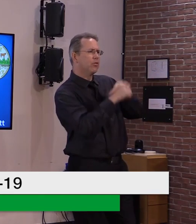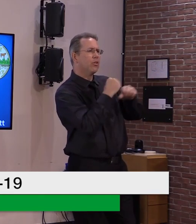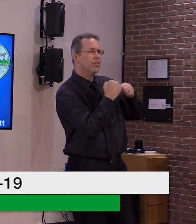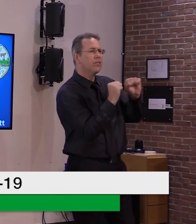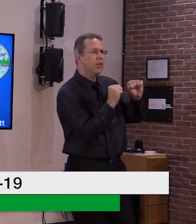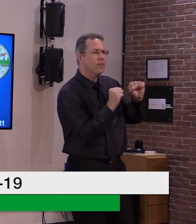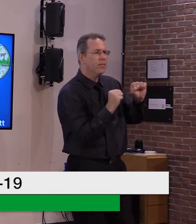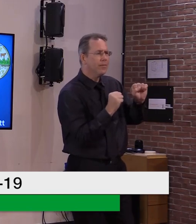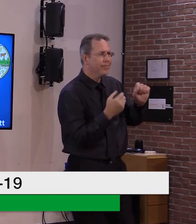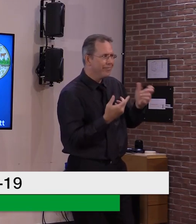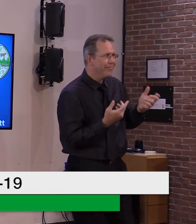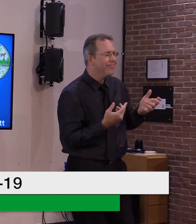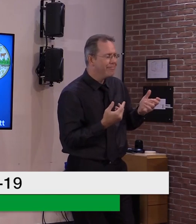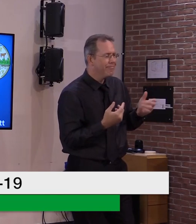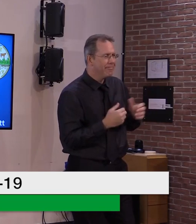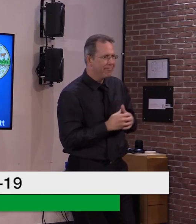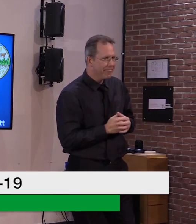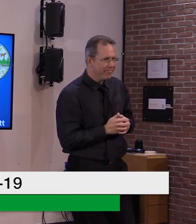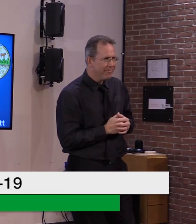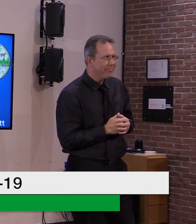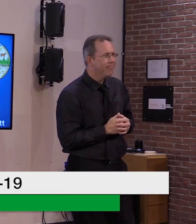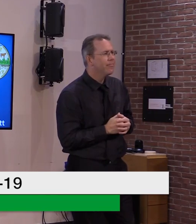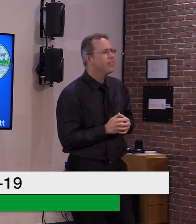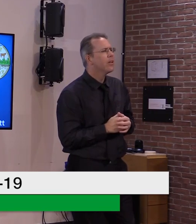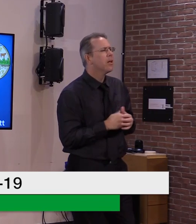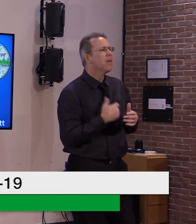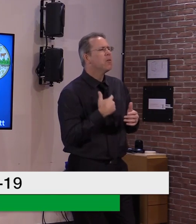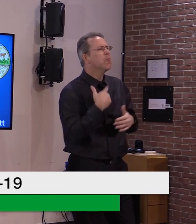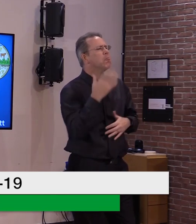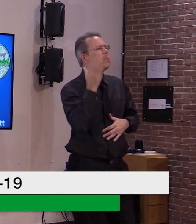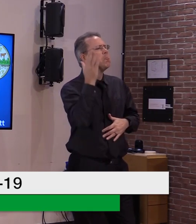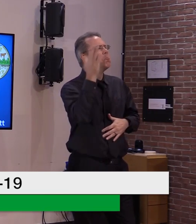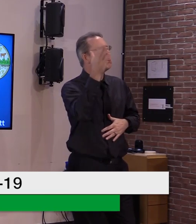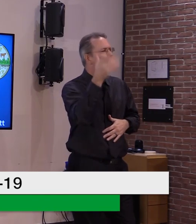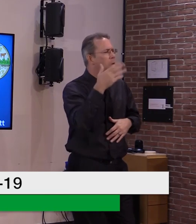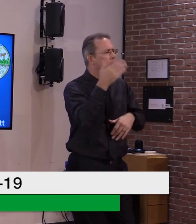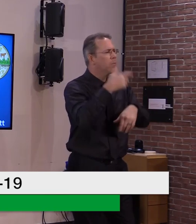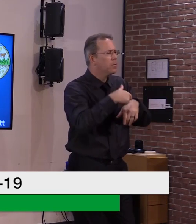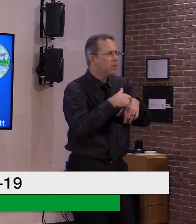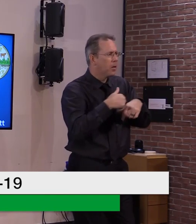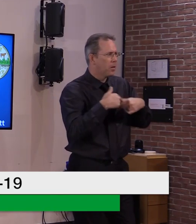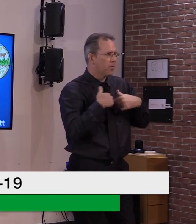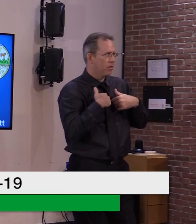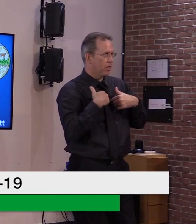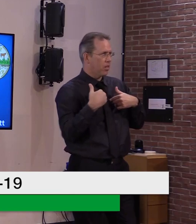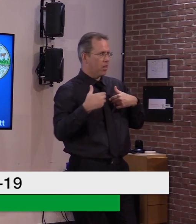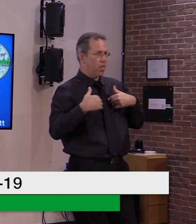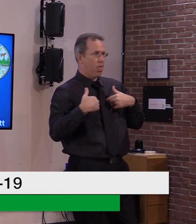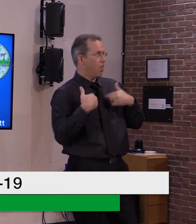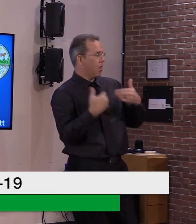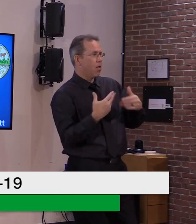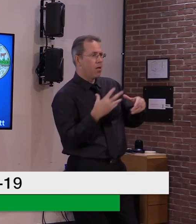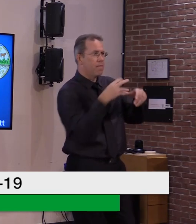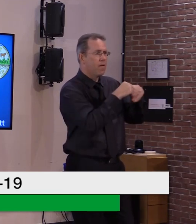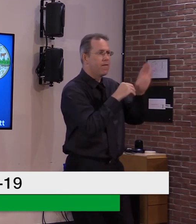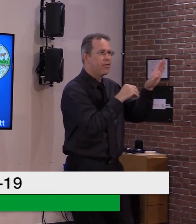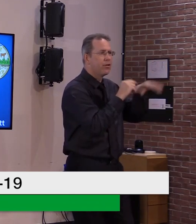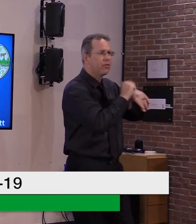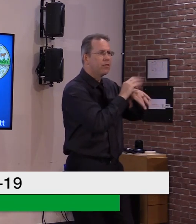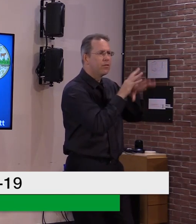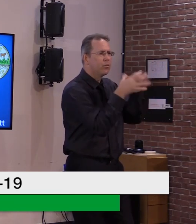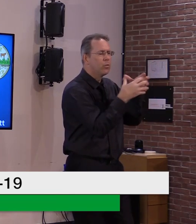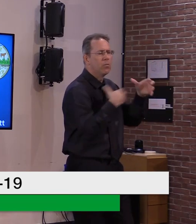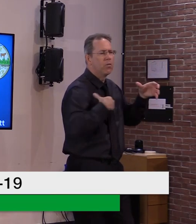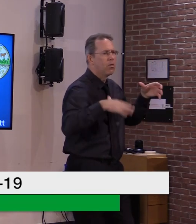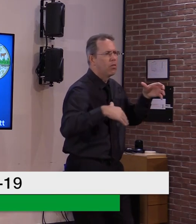interest with both of us so i think we'll arrive at something but i haven't been part of nor do i know the composition of the group